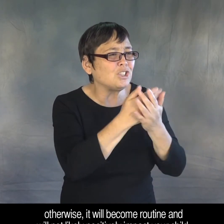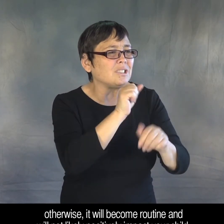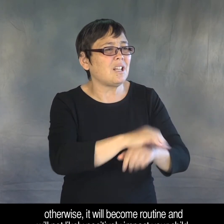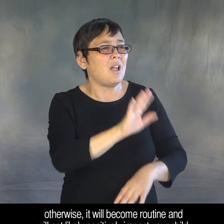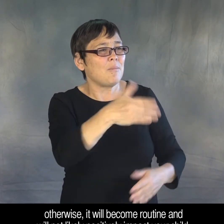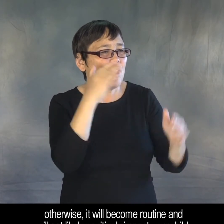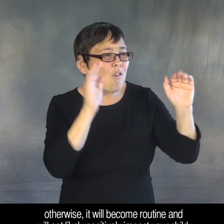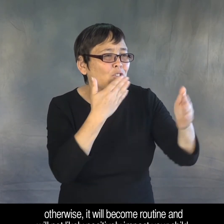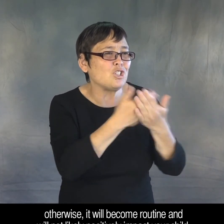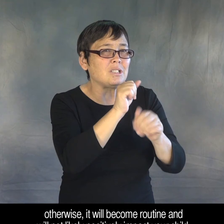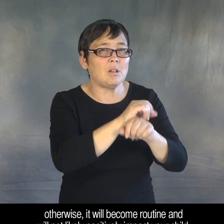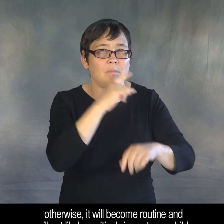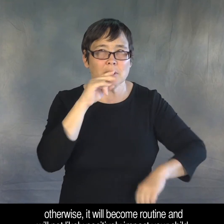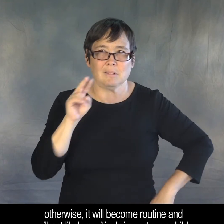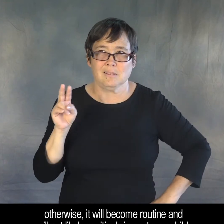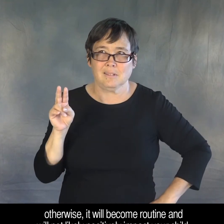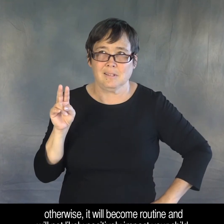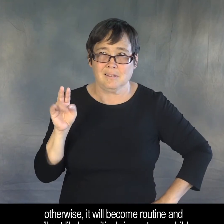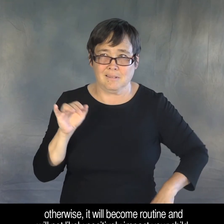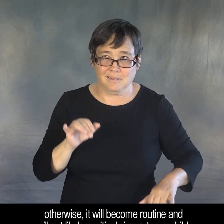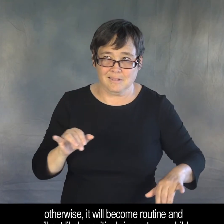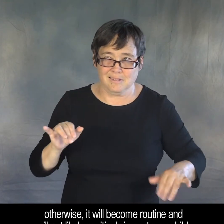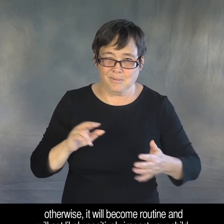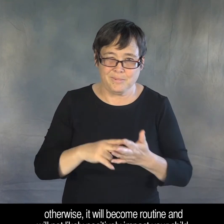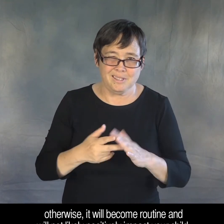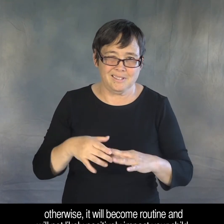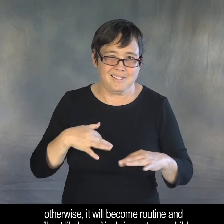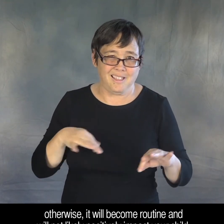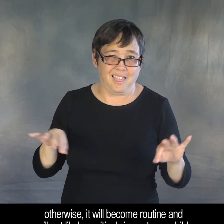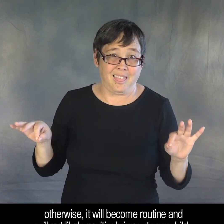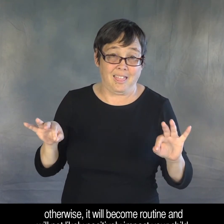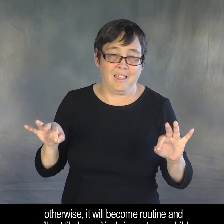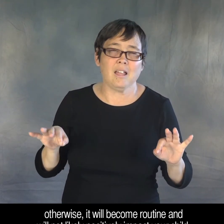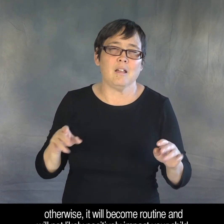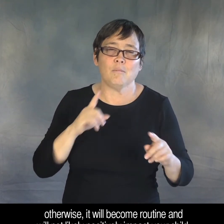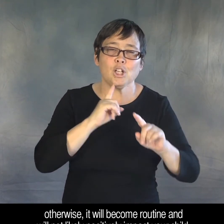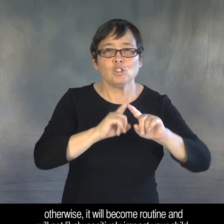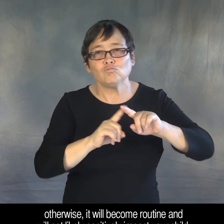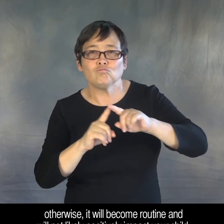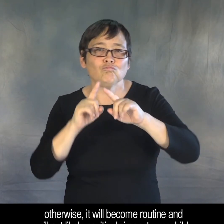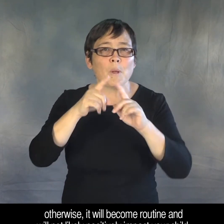Otherwise, it will become routine and will not likely positively impact your child.